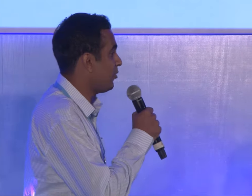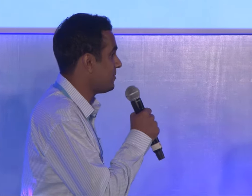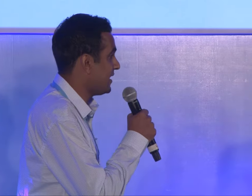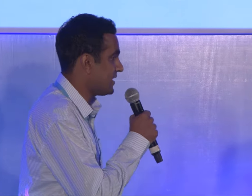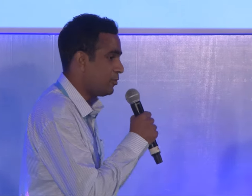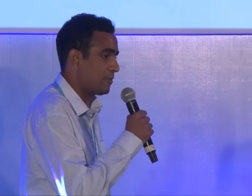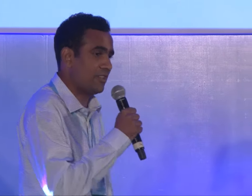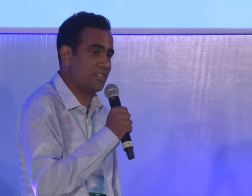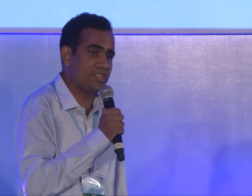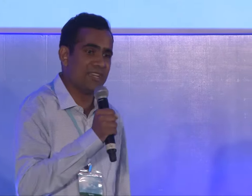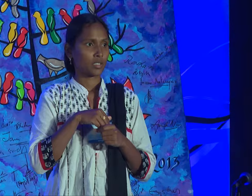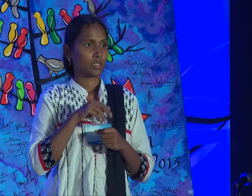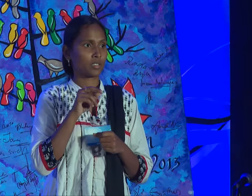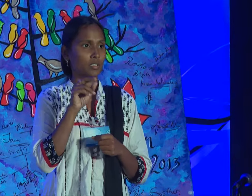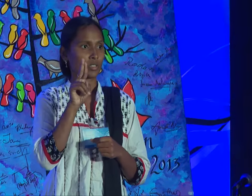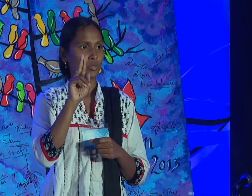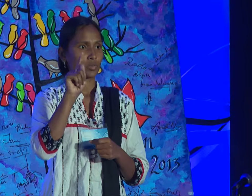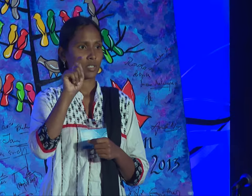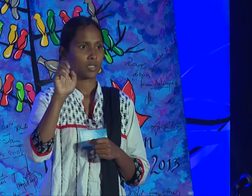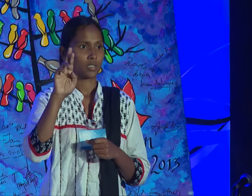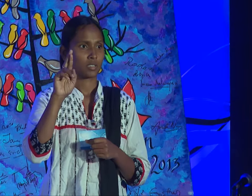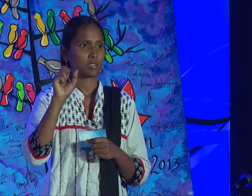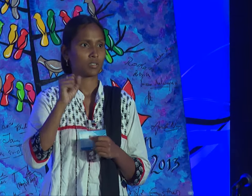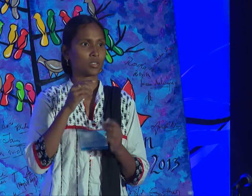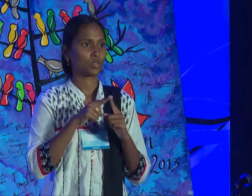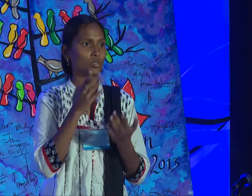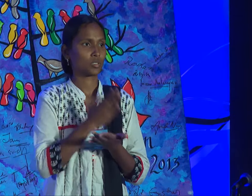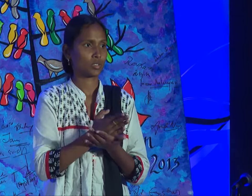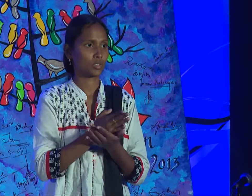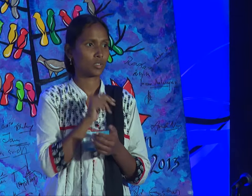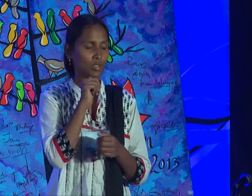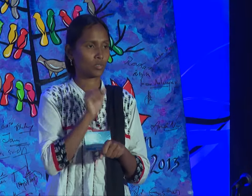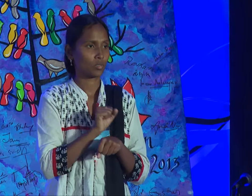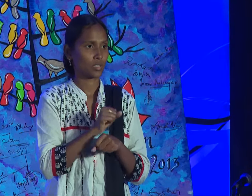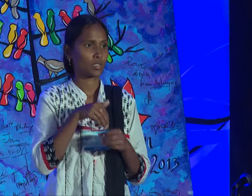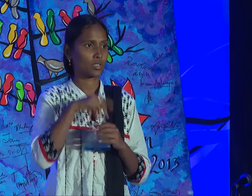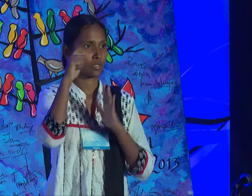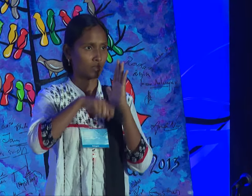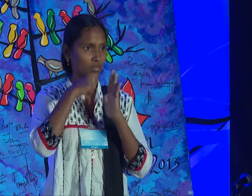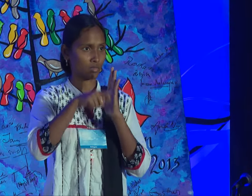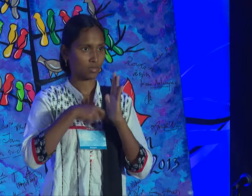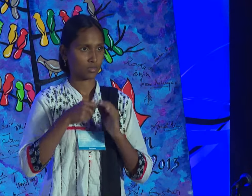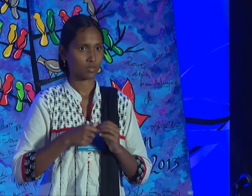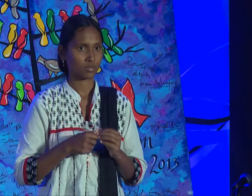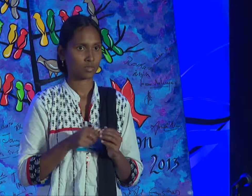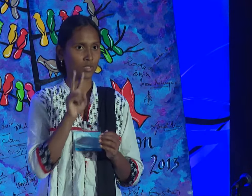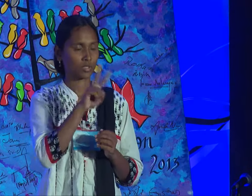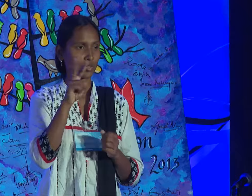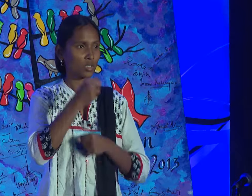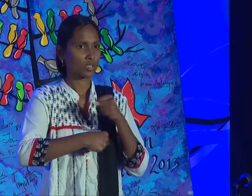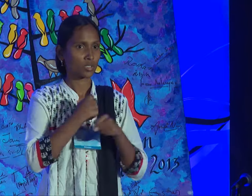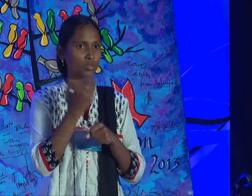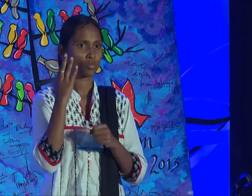where the film was based in Uttar Pradesh, threatening us to stop working on that particular film because, and we were 22-year-olds,